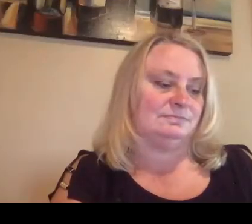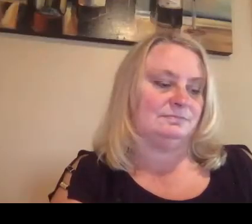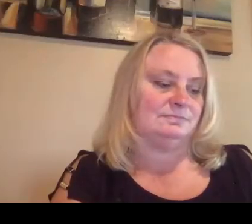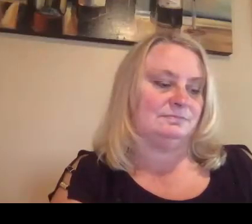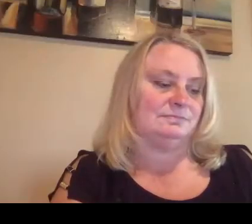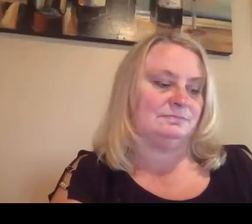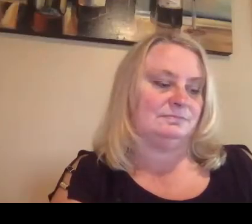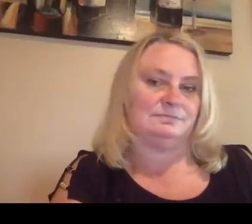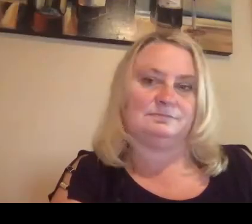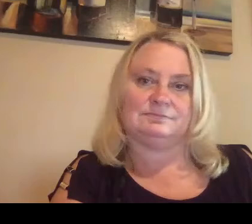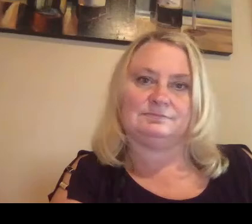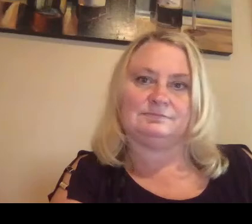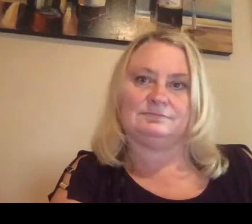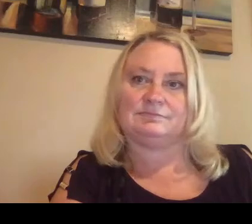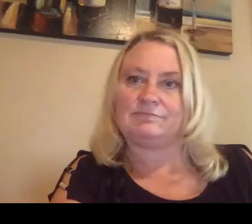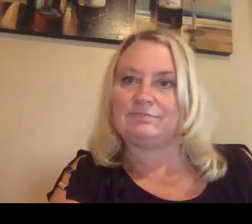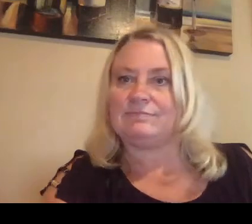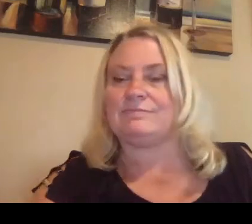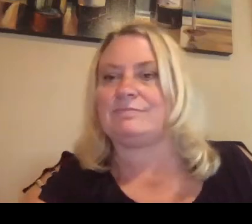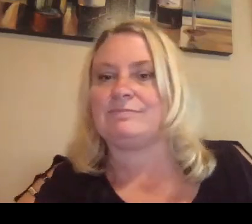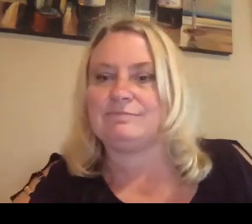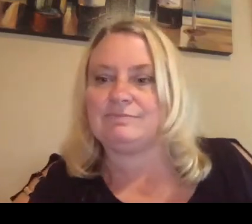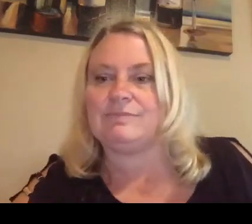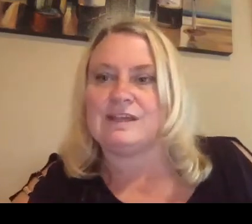Okay, we are recording.